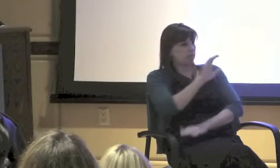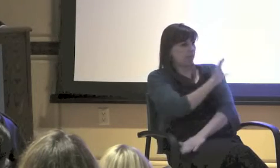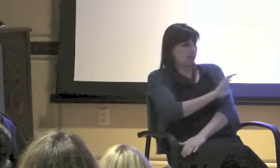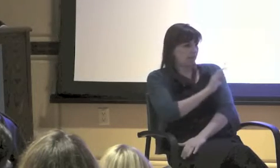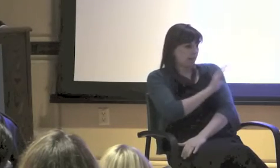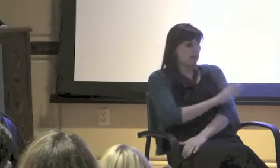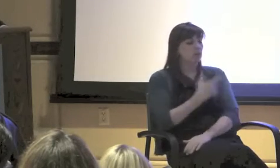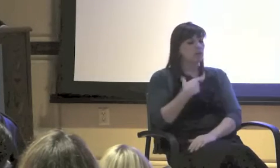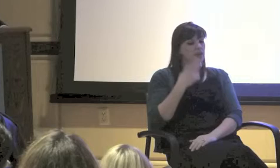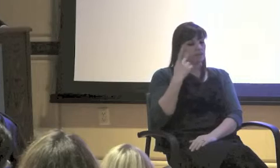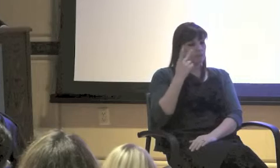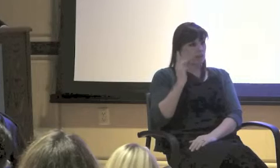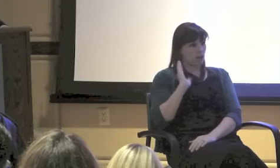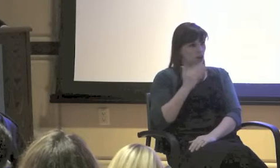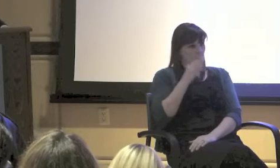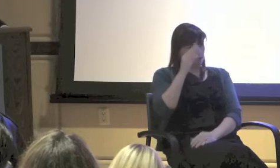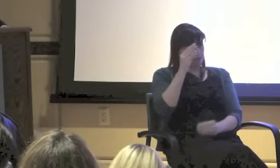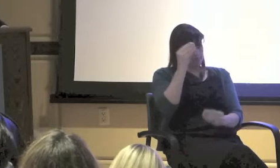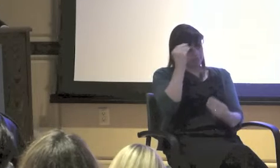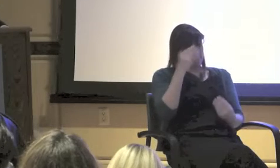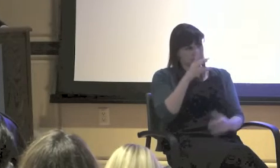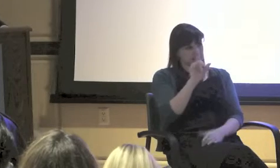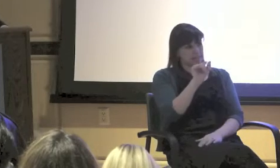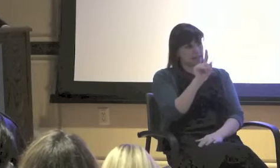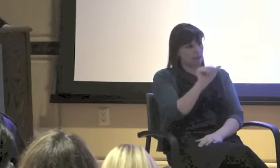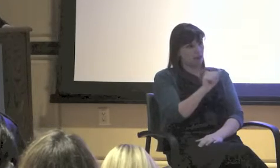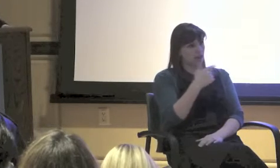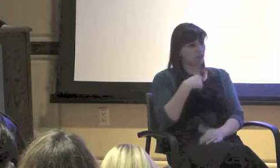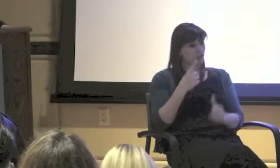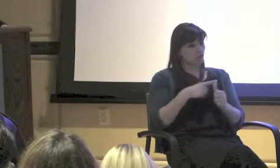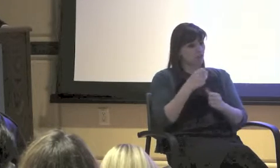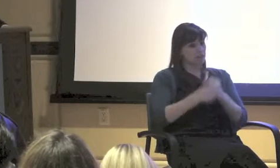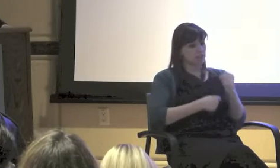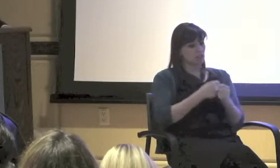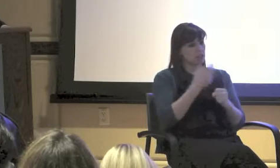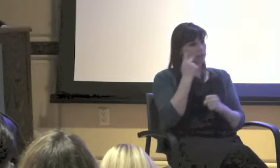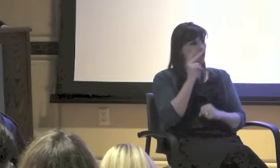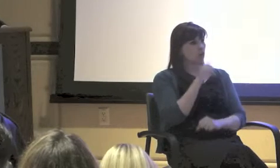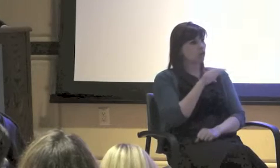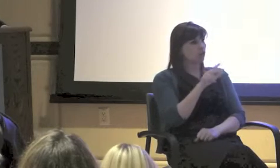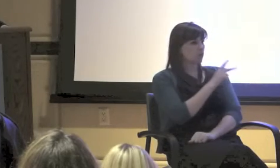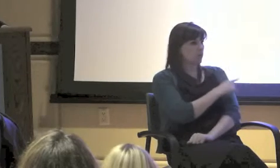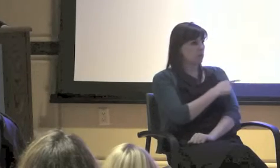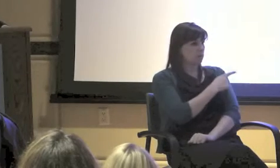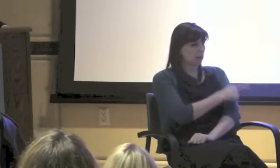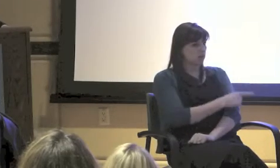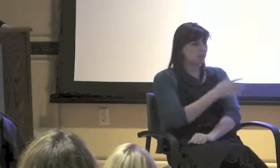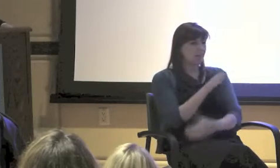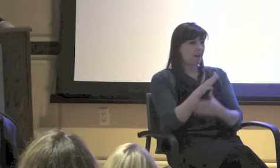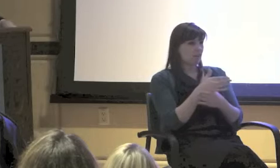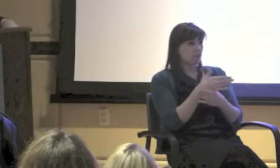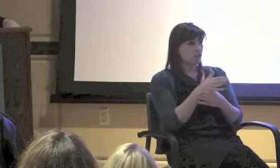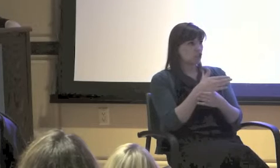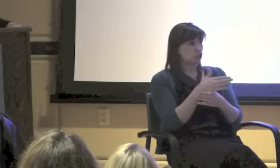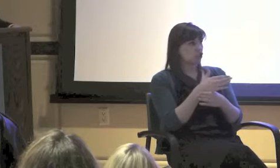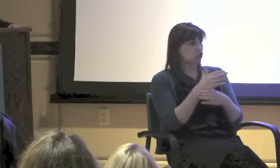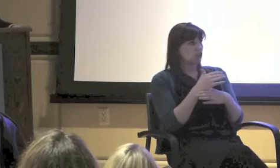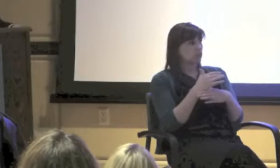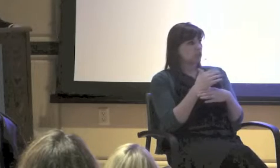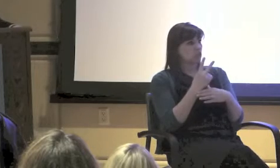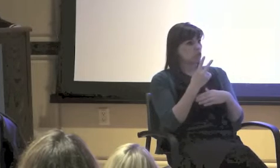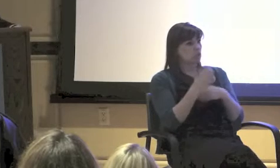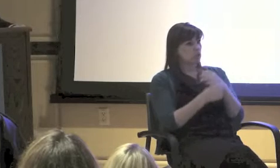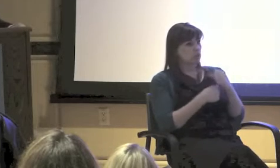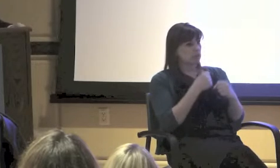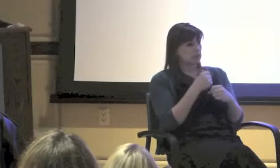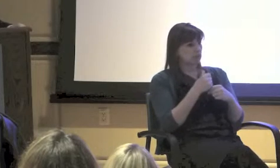at our data, and in the first year they saw 33 patients. There was an average over 2-year